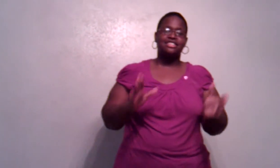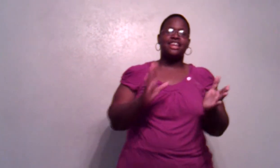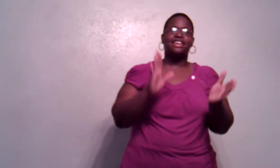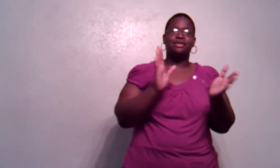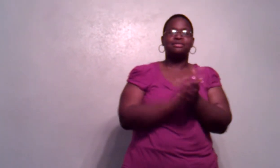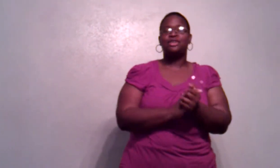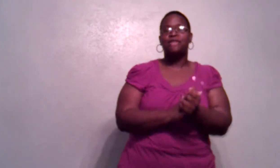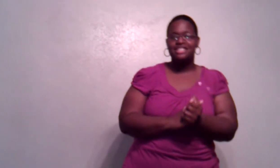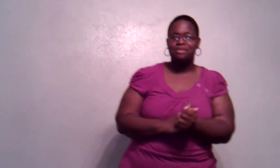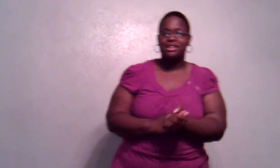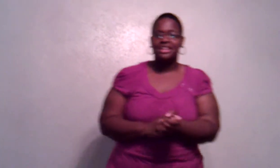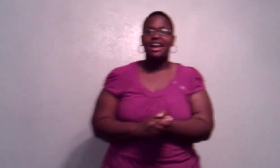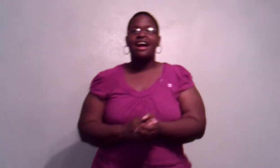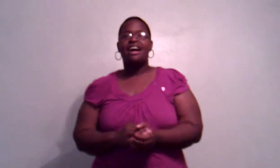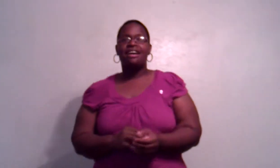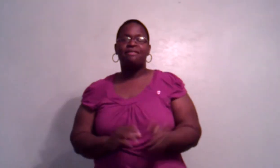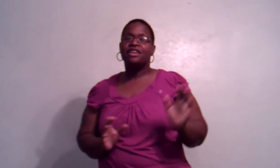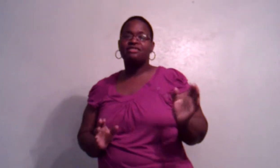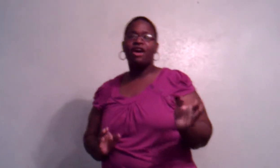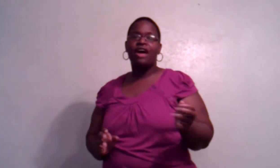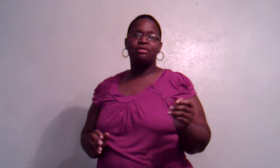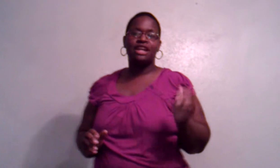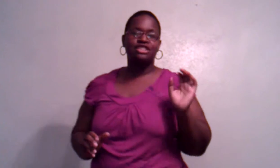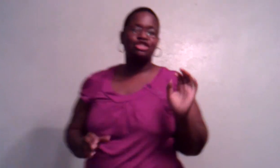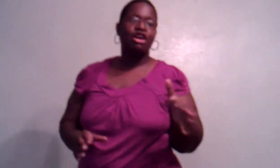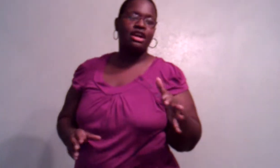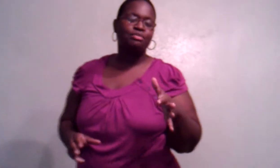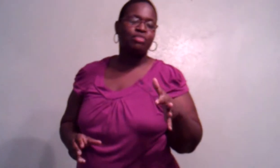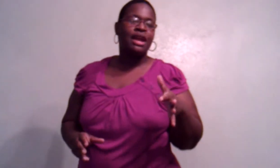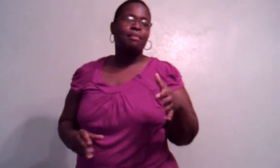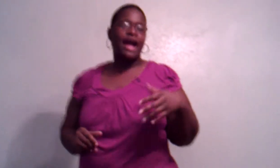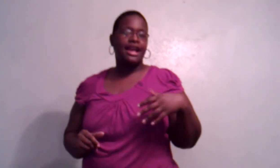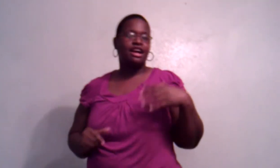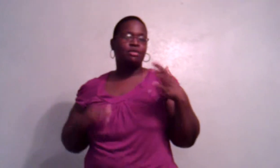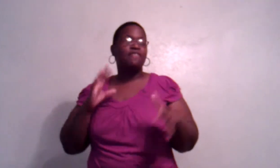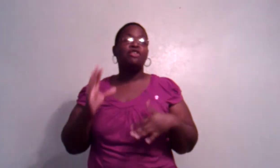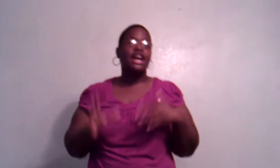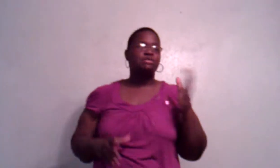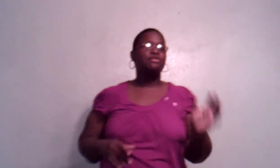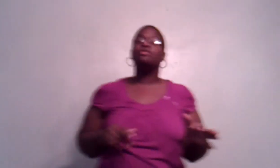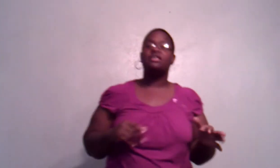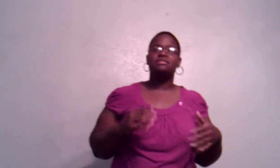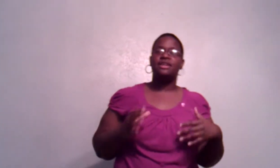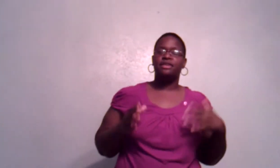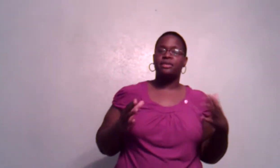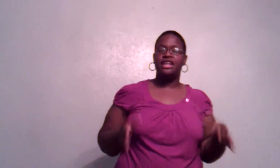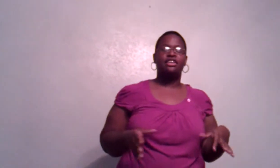thank you. So let's get with it. First of all, I would like to start by giving you guys a review of some stuff that we did earlier